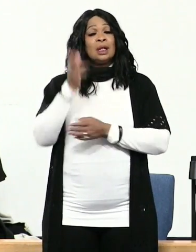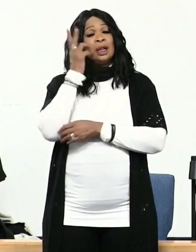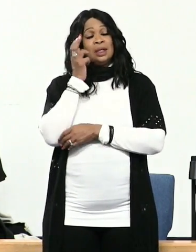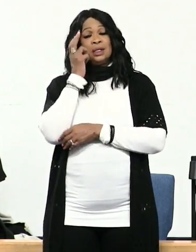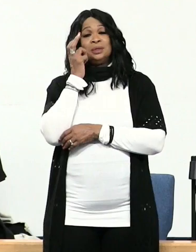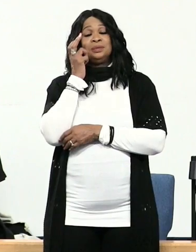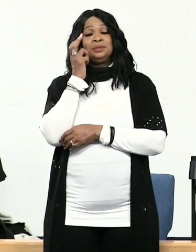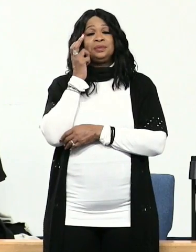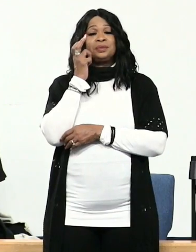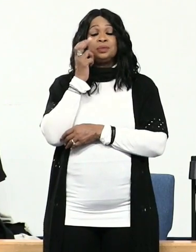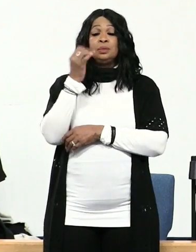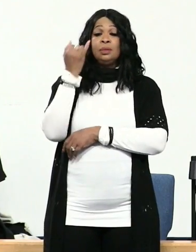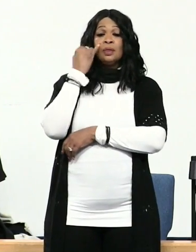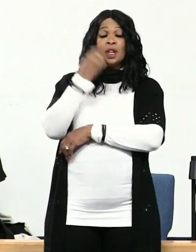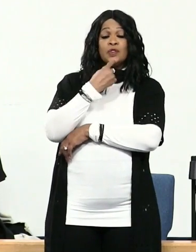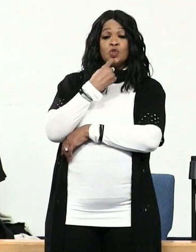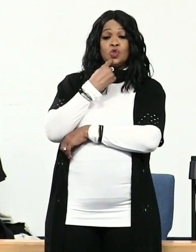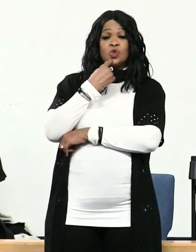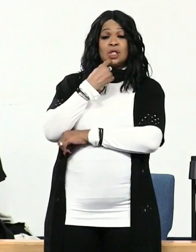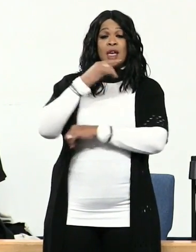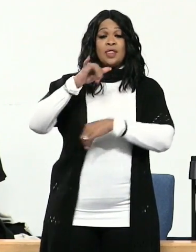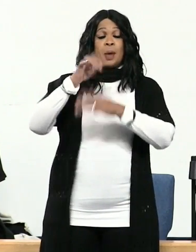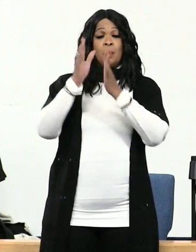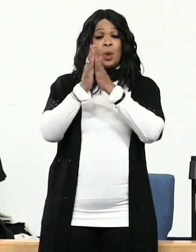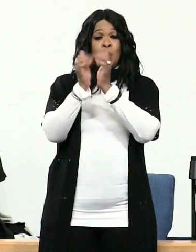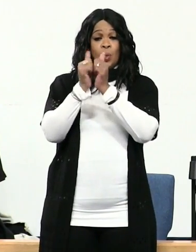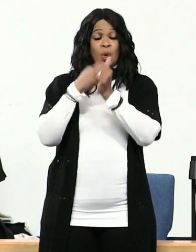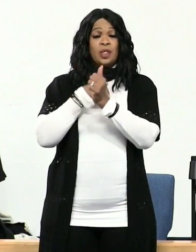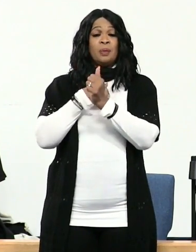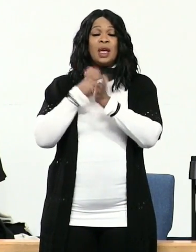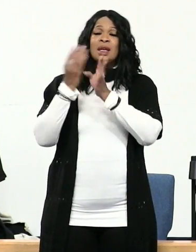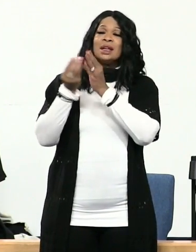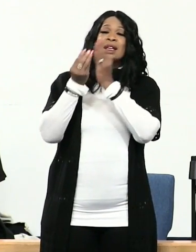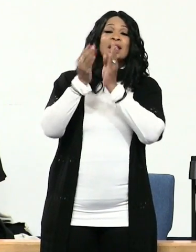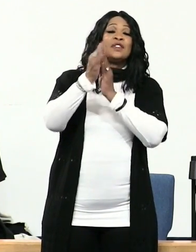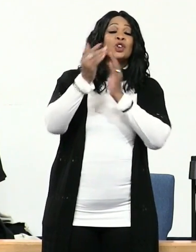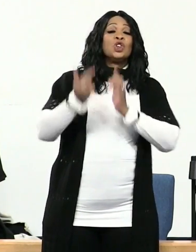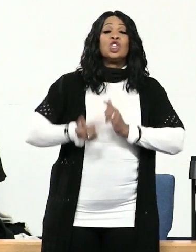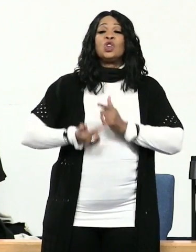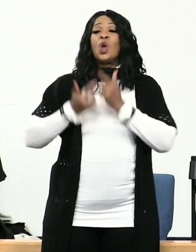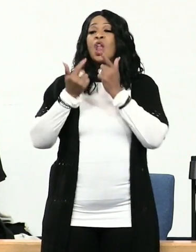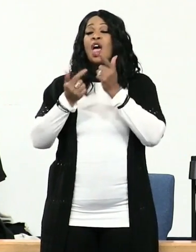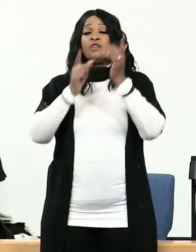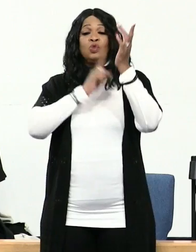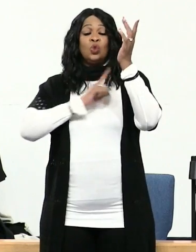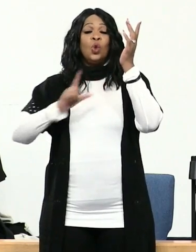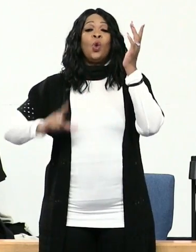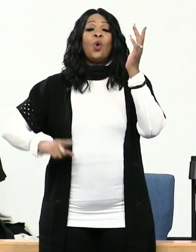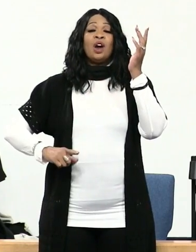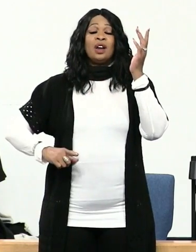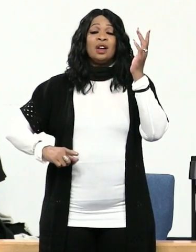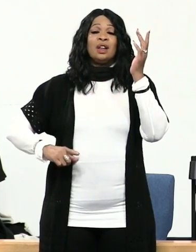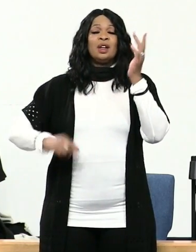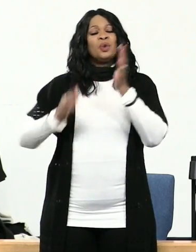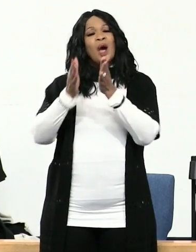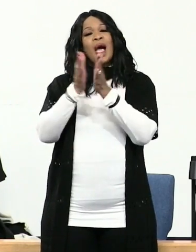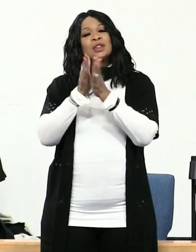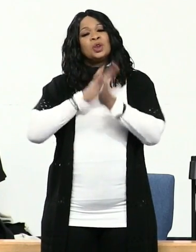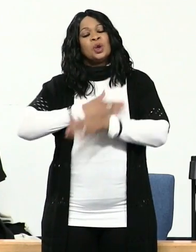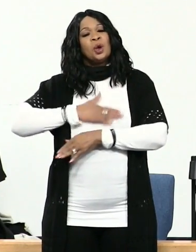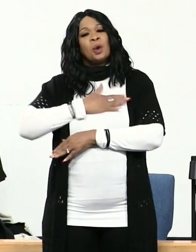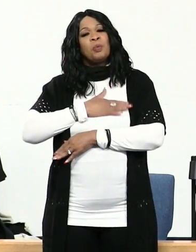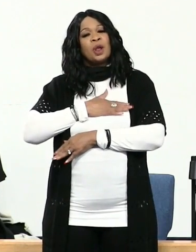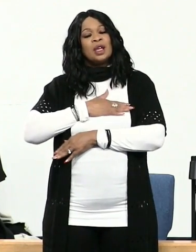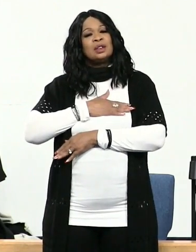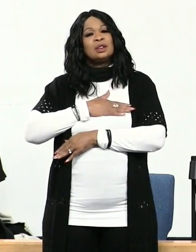Listen, if you said that prayer with me, giving your life to the Lord, we ask you please just go